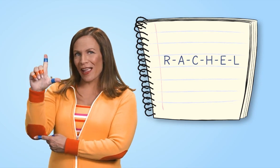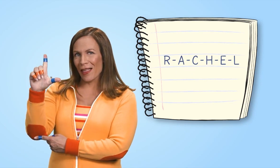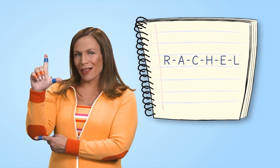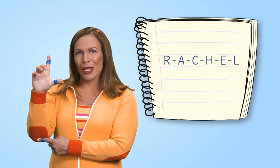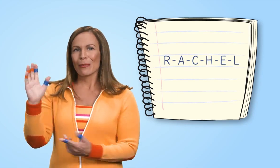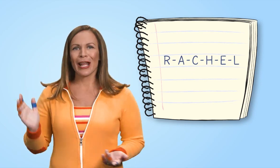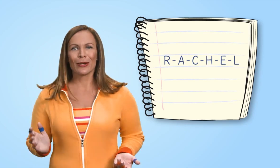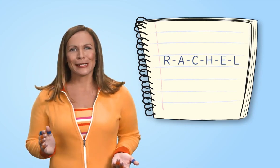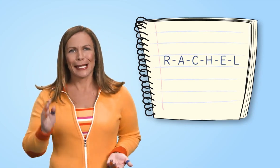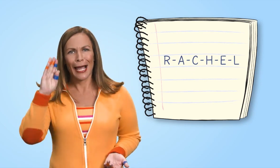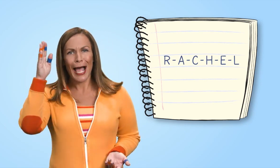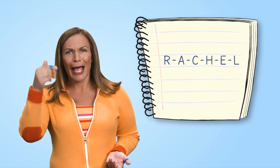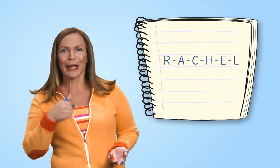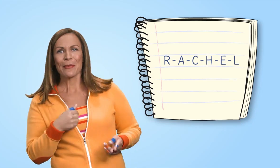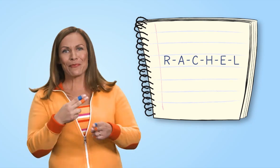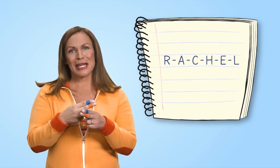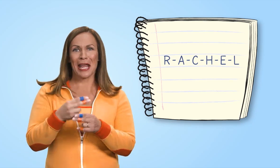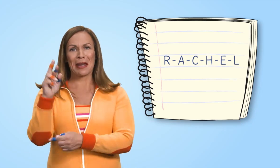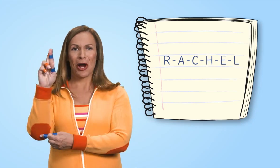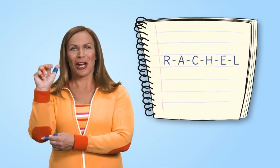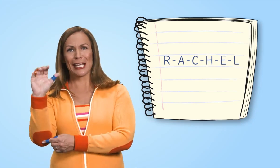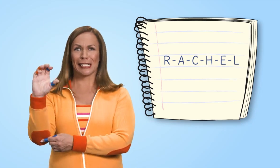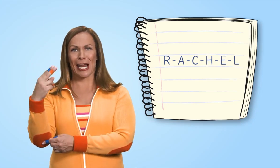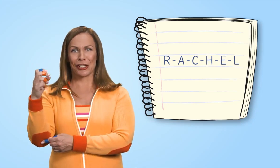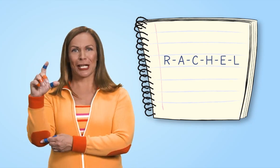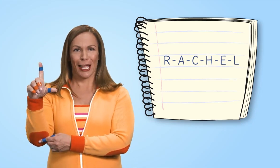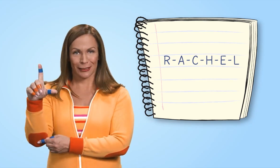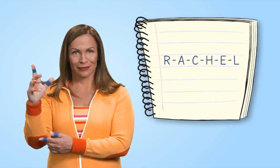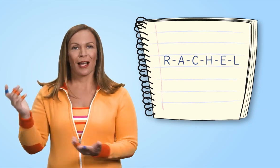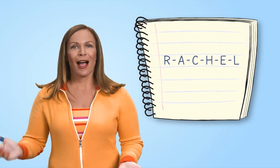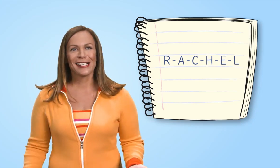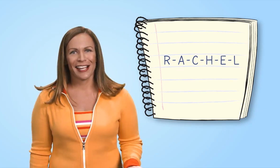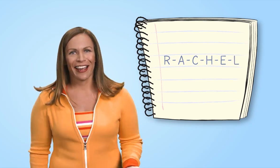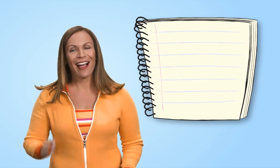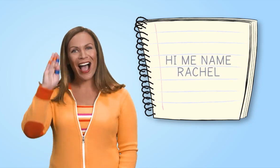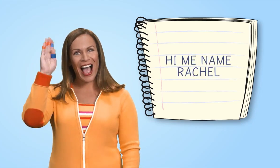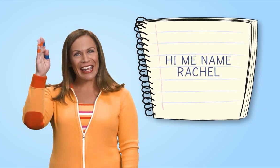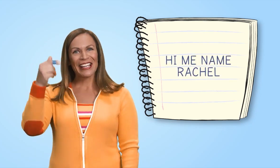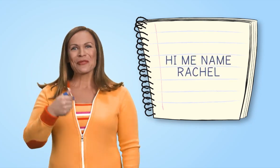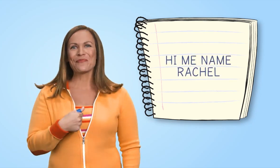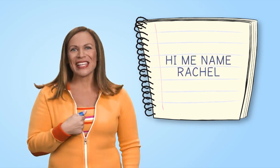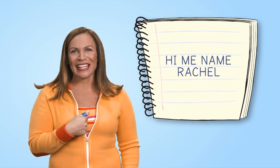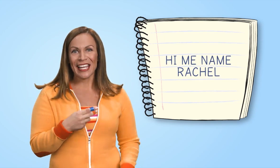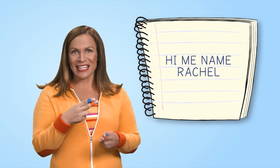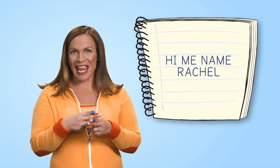R-A-C-H-E-L. But I don't say hi, me name R-A-C-H-E-L. I say hi, me